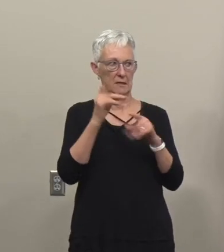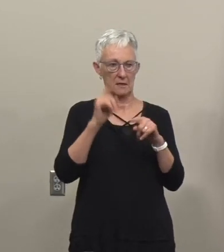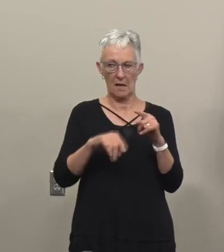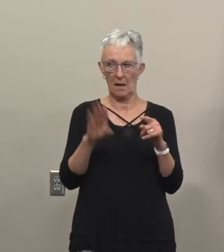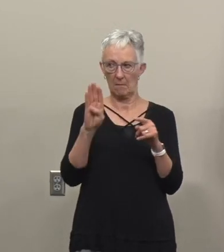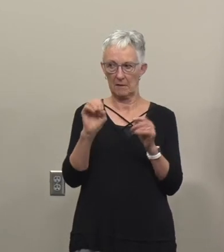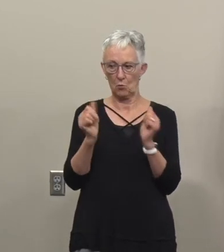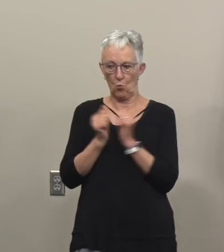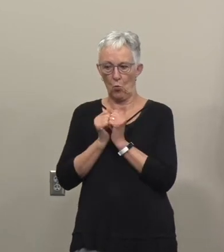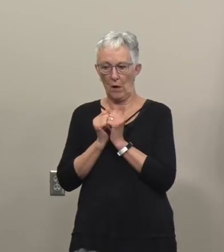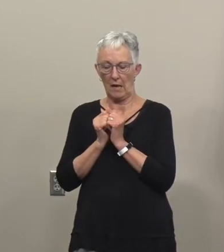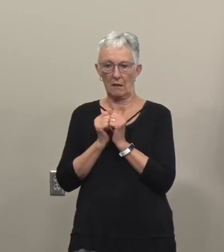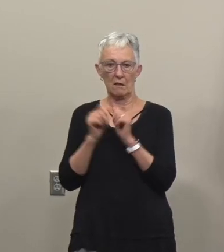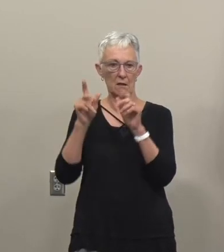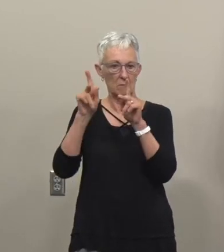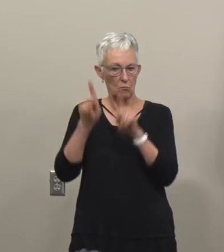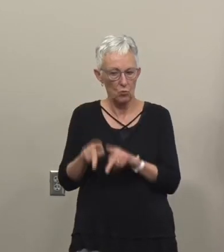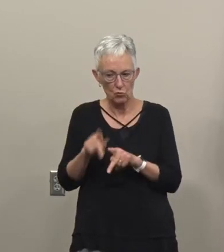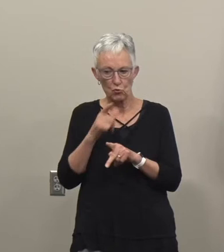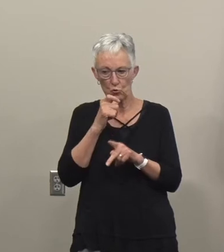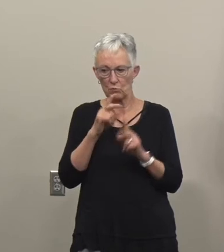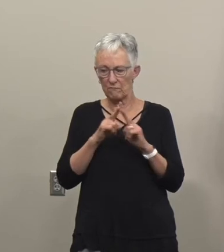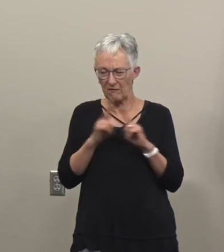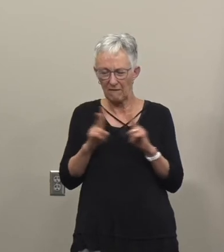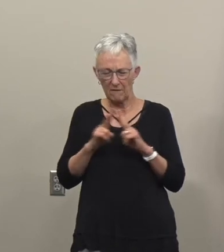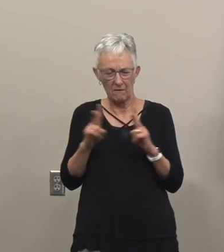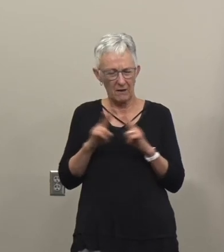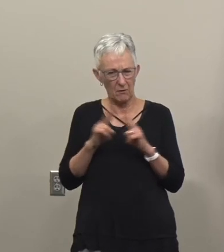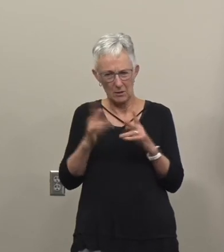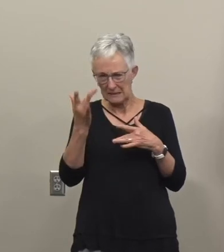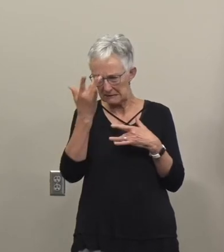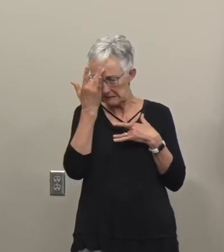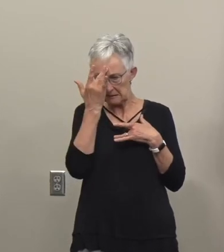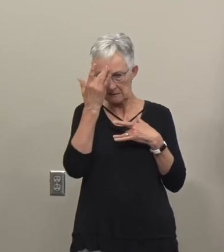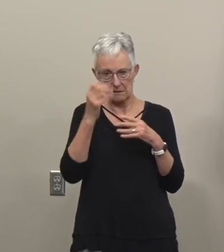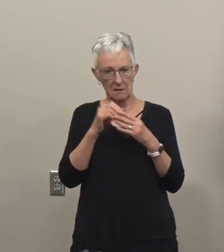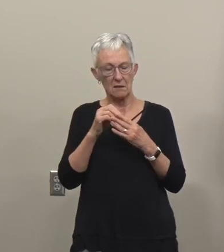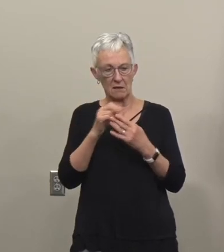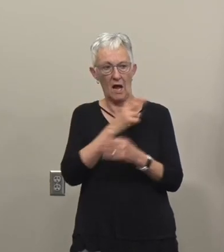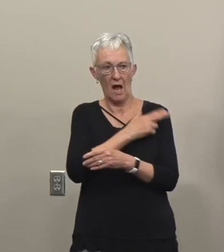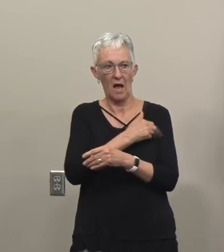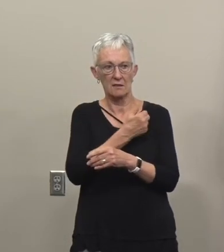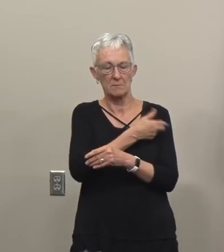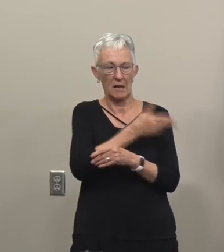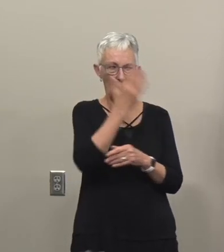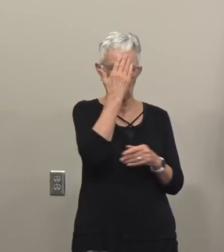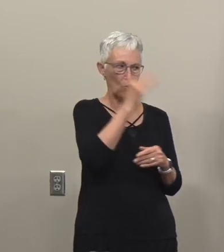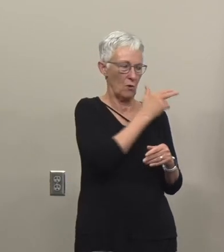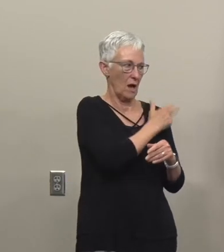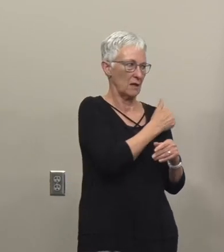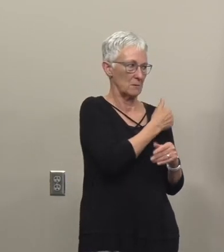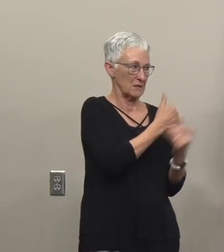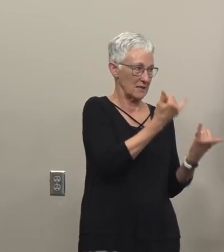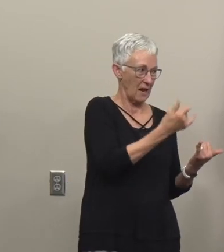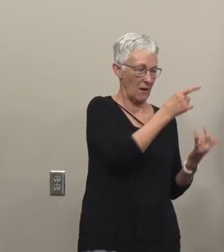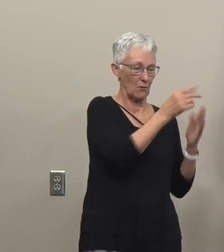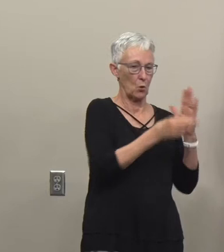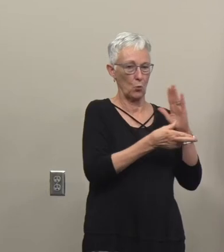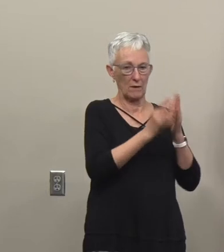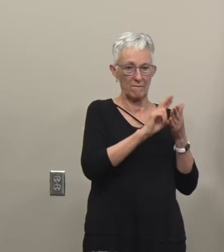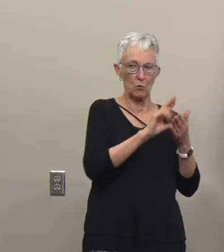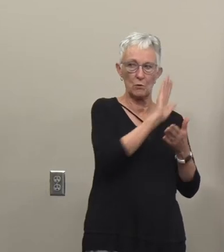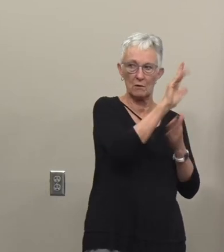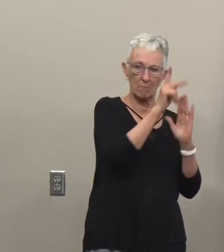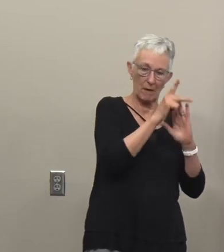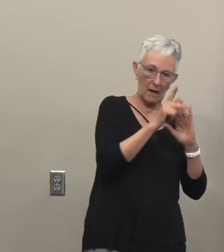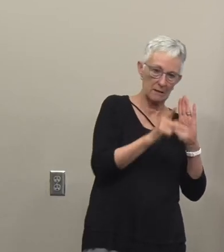one when they are critically ill. And I know that is something they are currently reviewing. So I don't want to speak for them, but